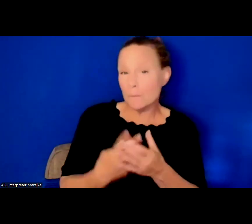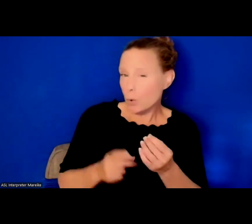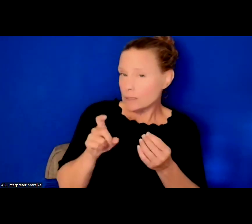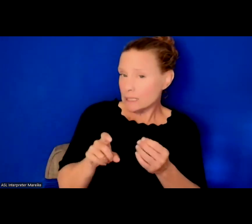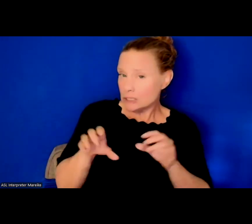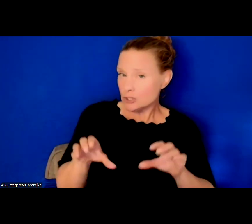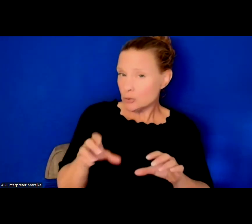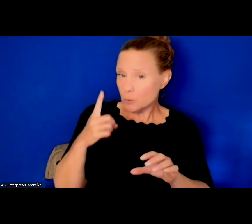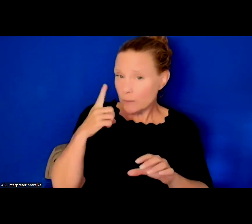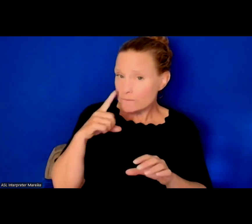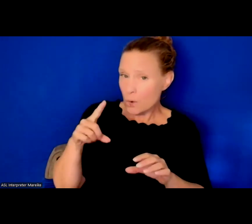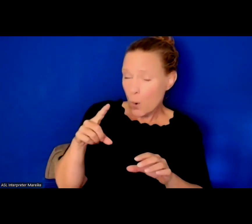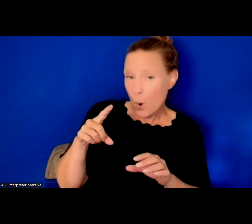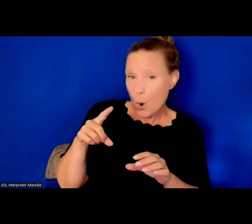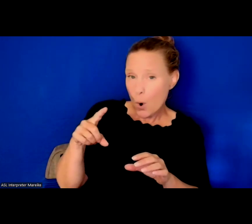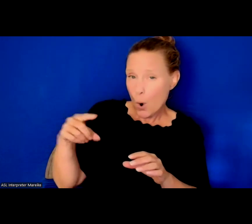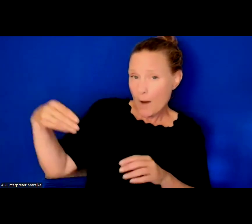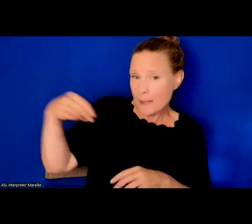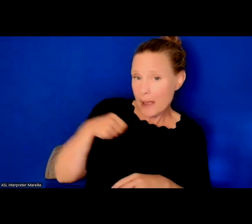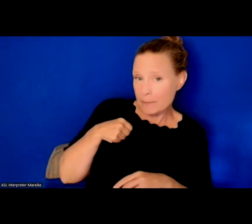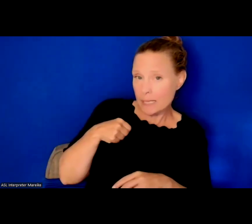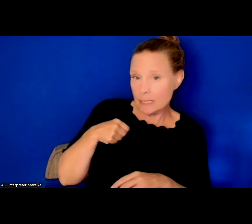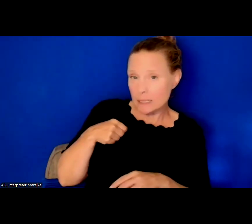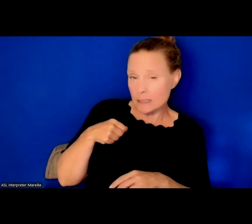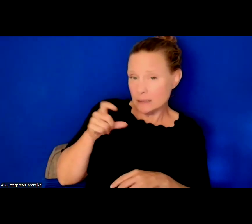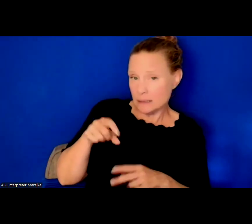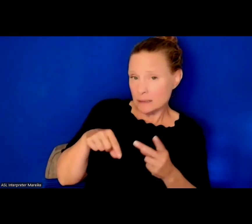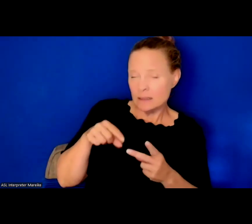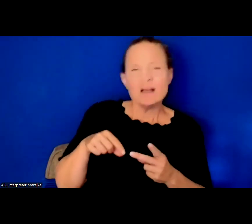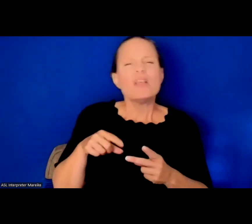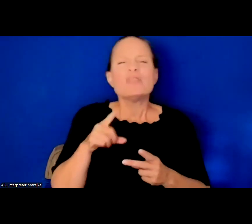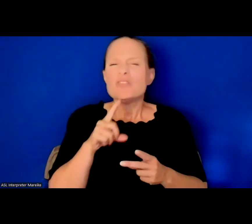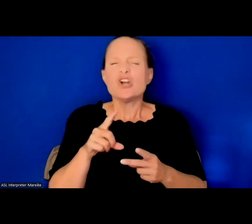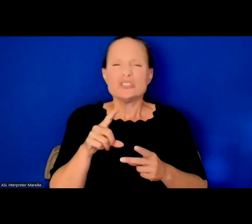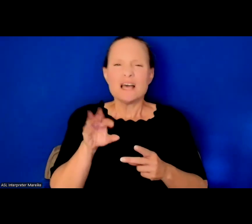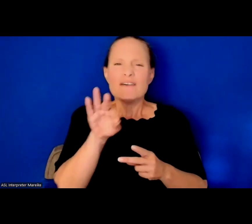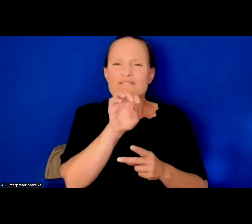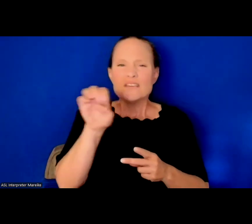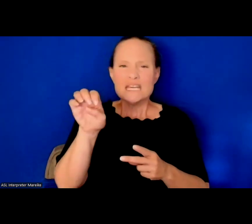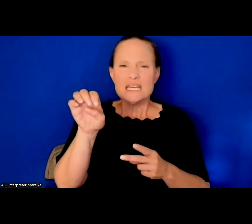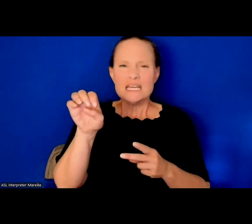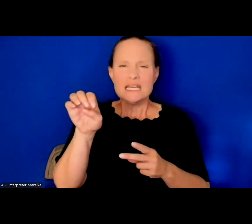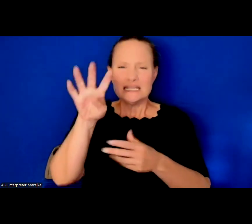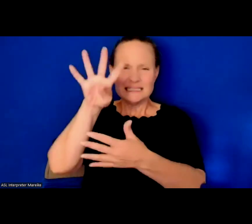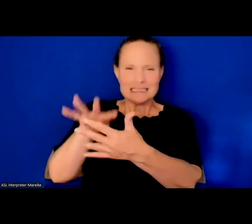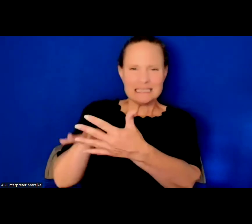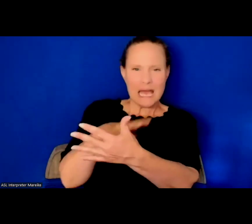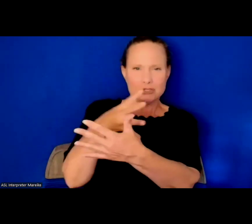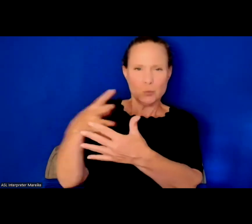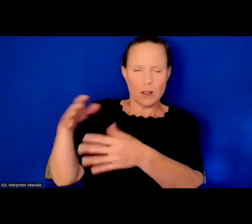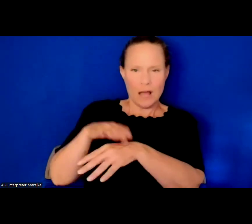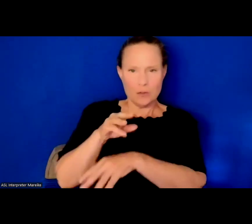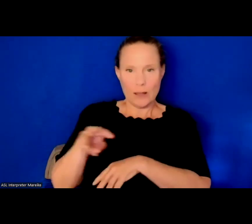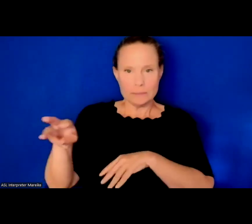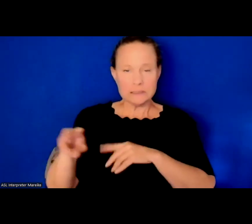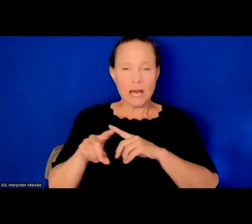Um, so there's a whole fee schedule, but there's reimbursement for